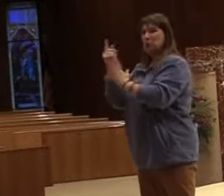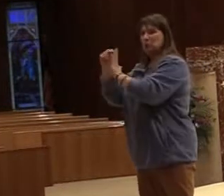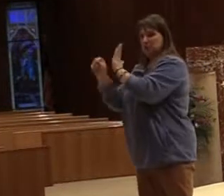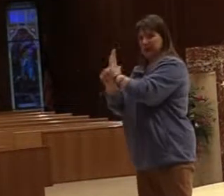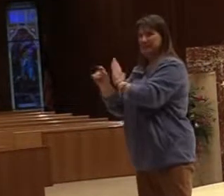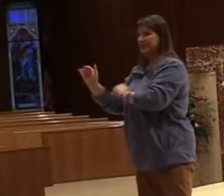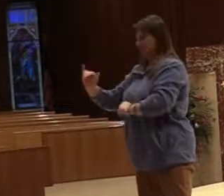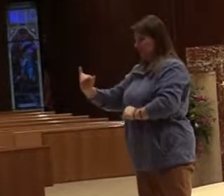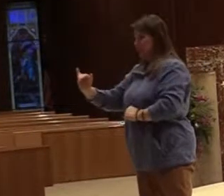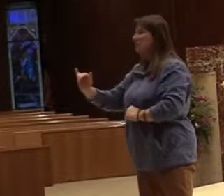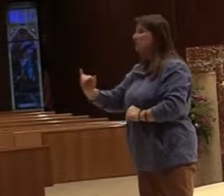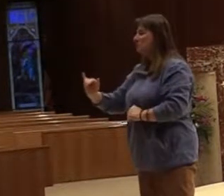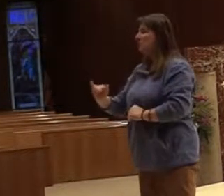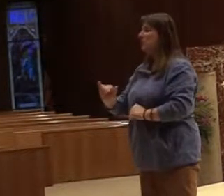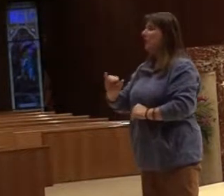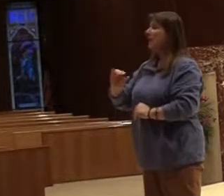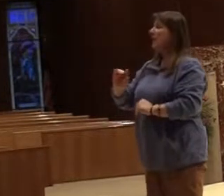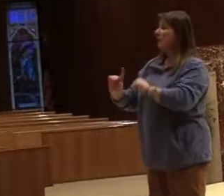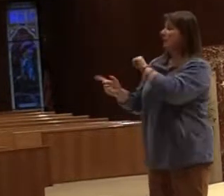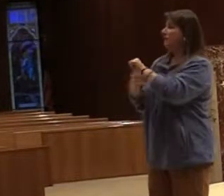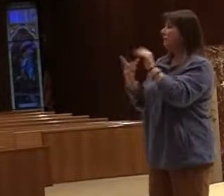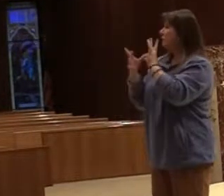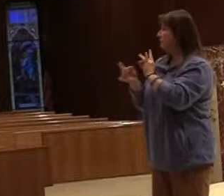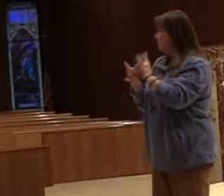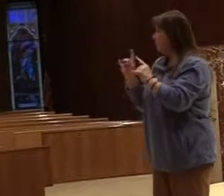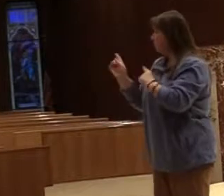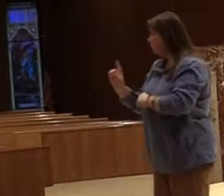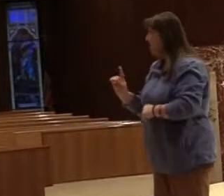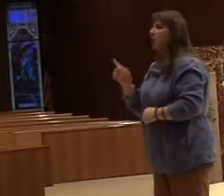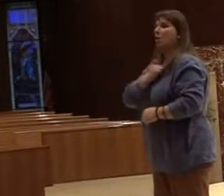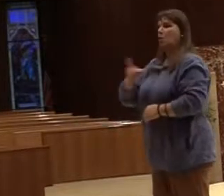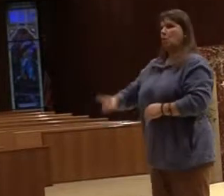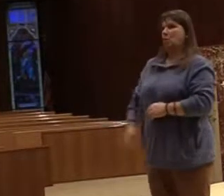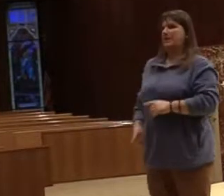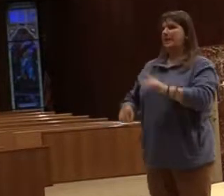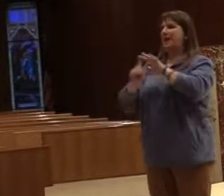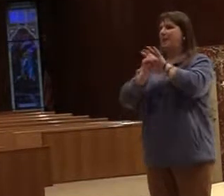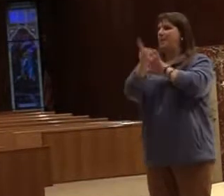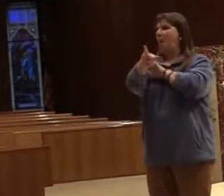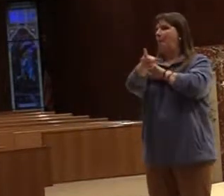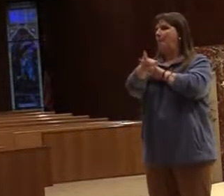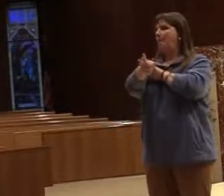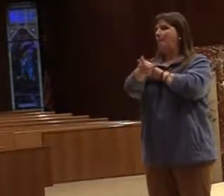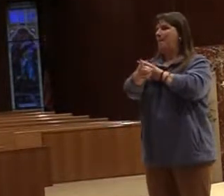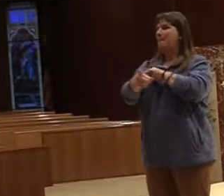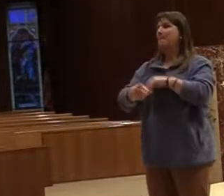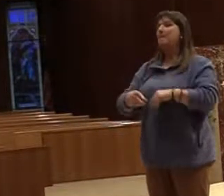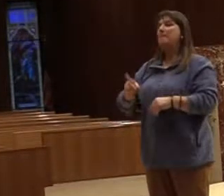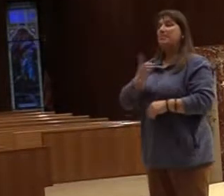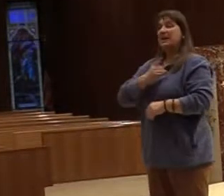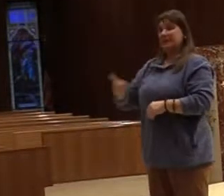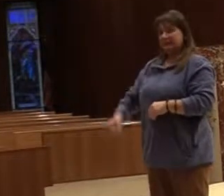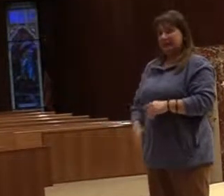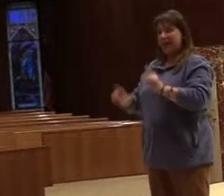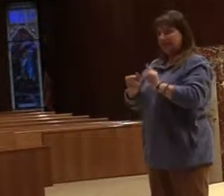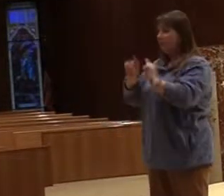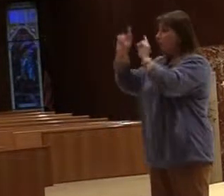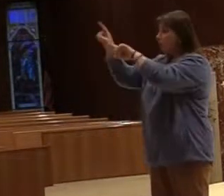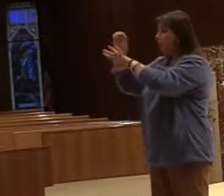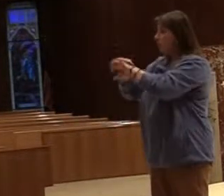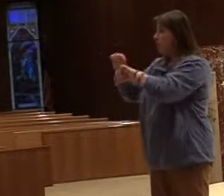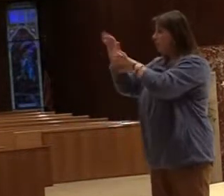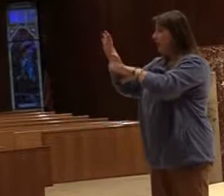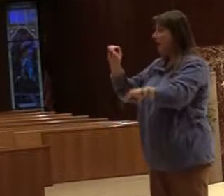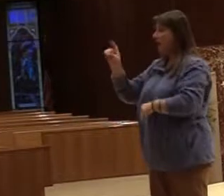first mentioned with David's flight from Absalom. So David went up the ascent of the Mount of Olives